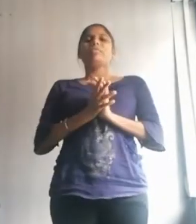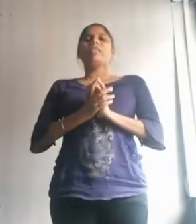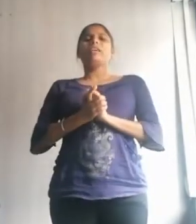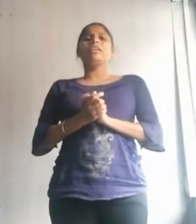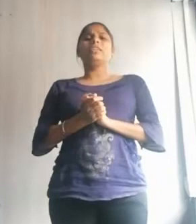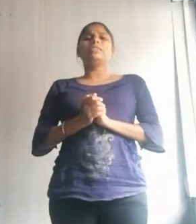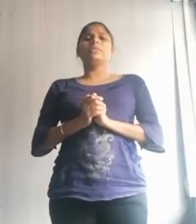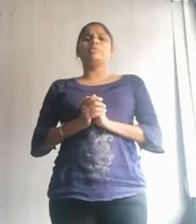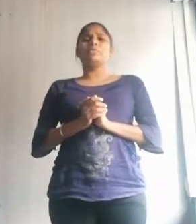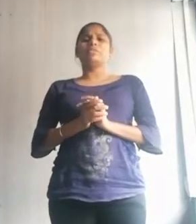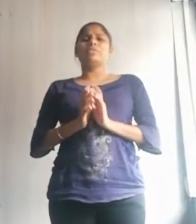It is a most